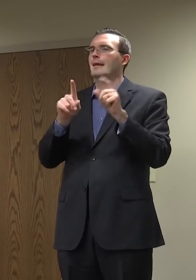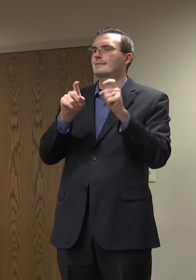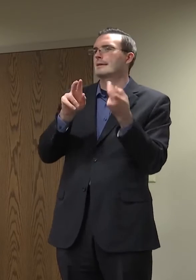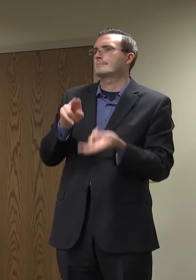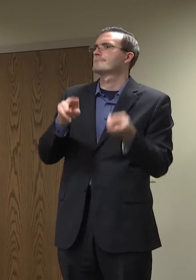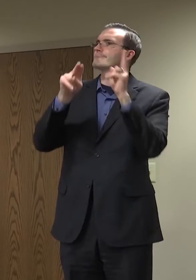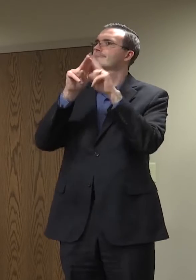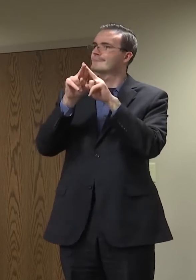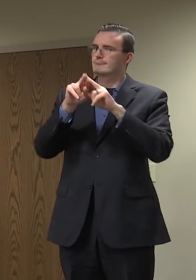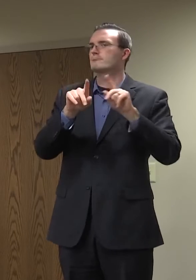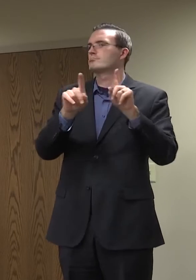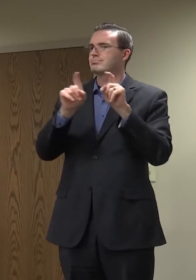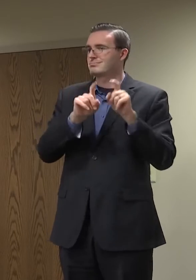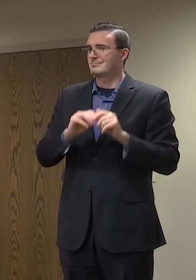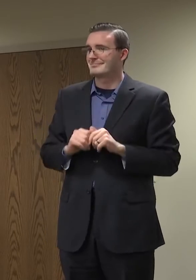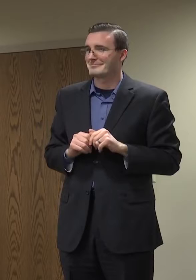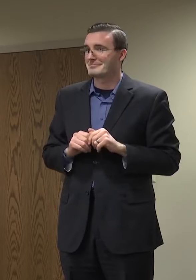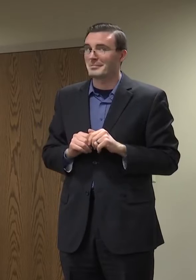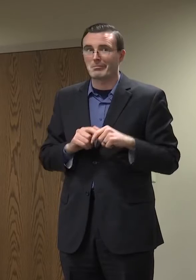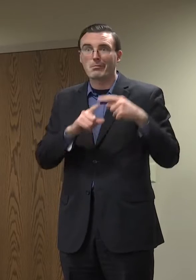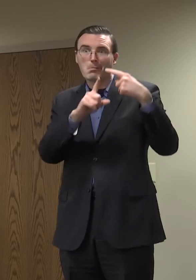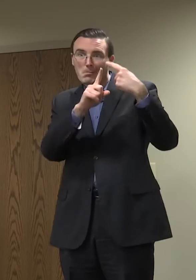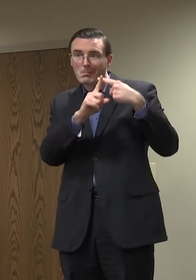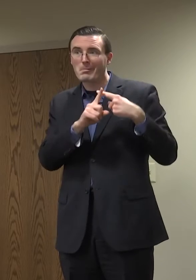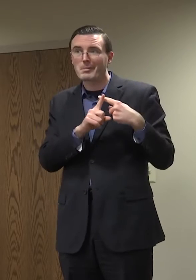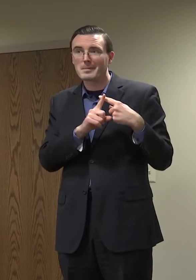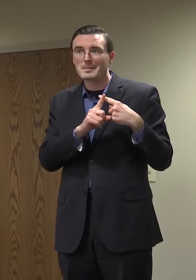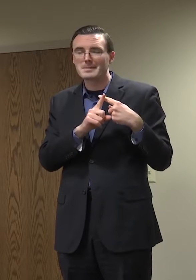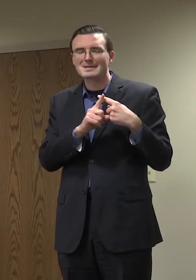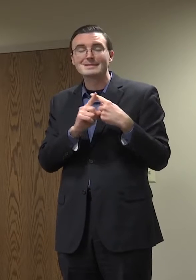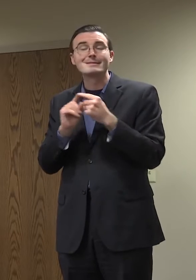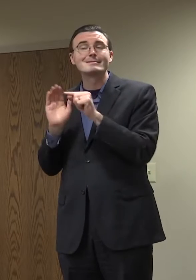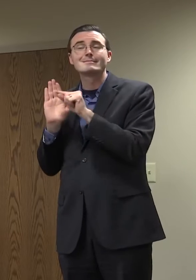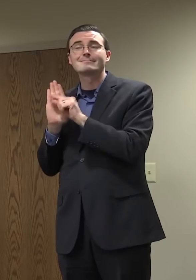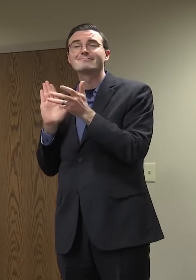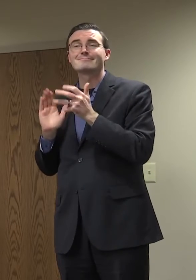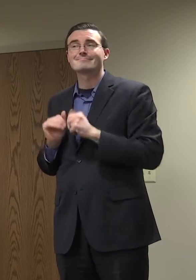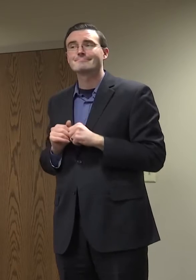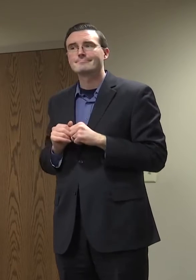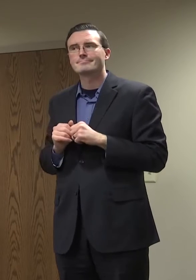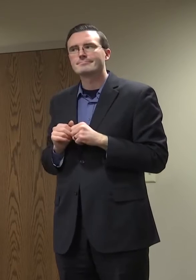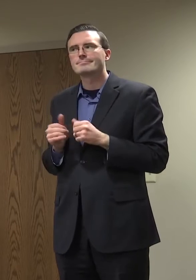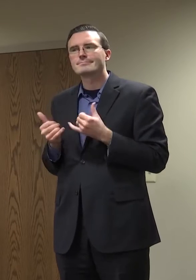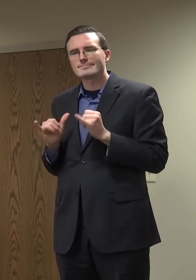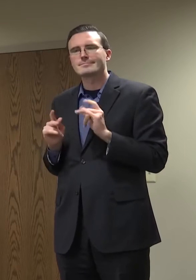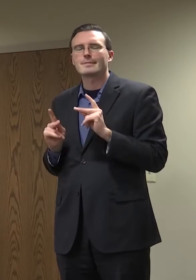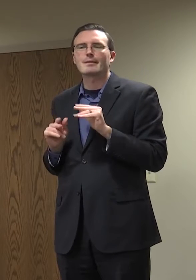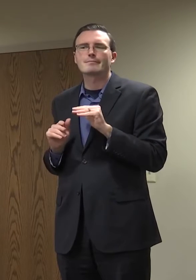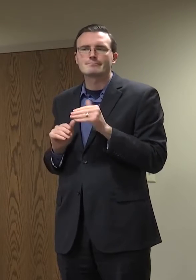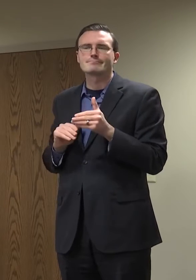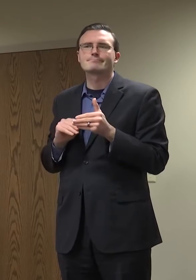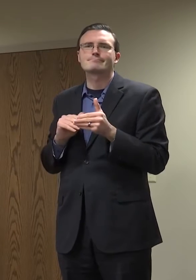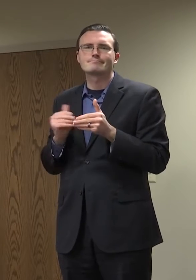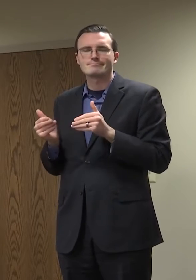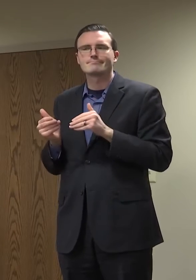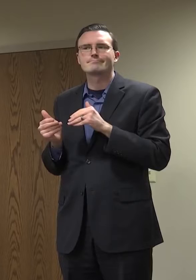We continue to have deaths, and our case rates continue above 50 per 100,000.